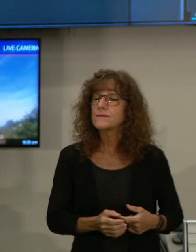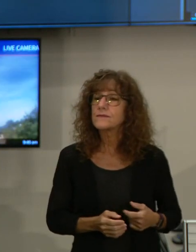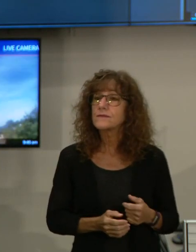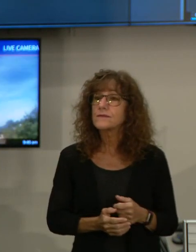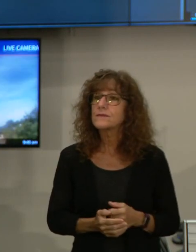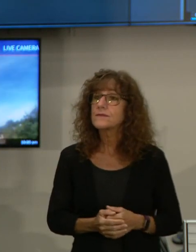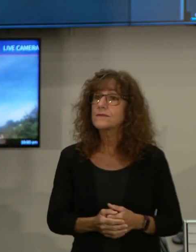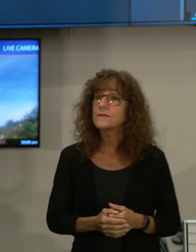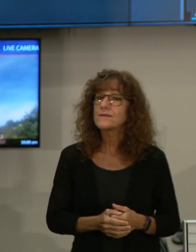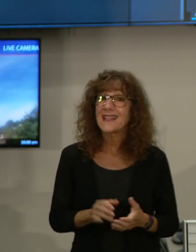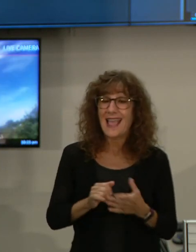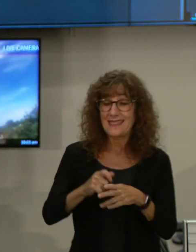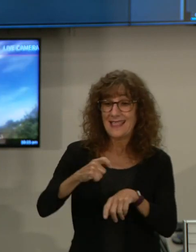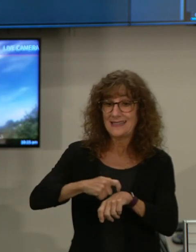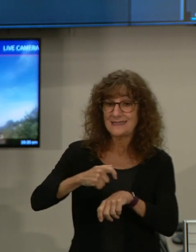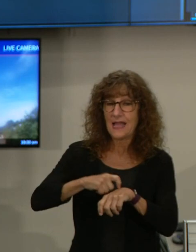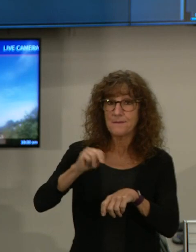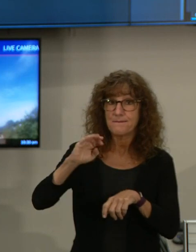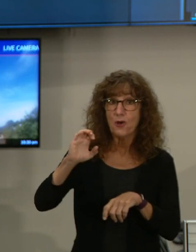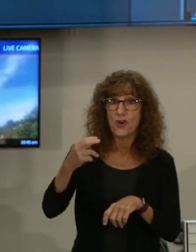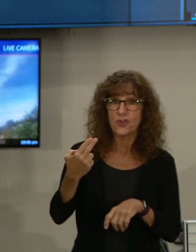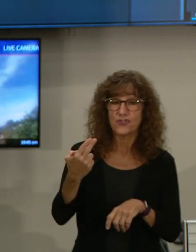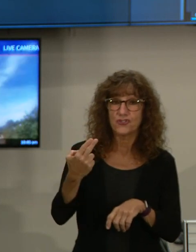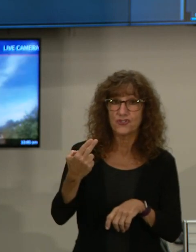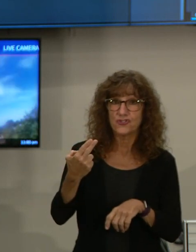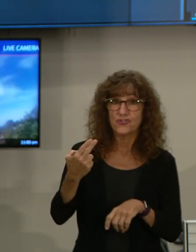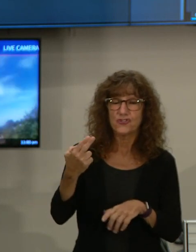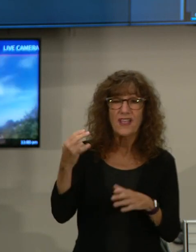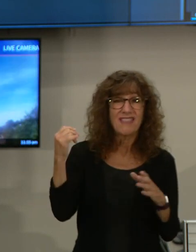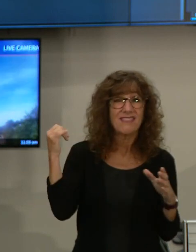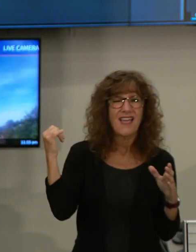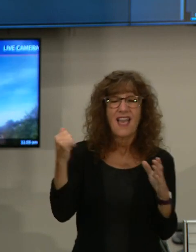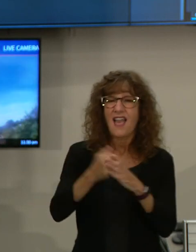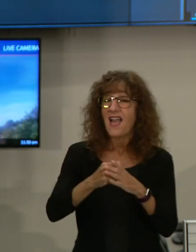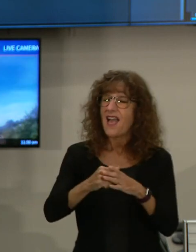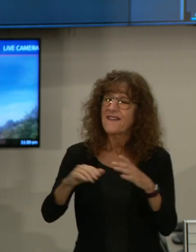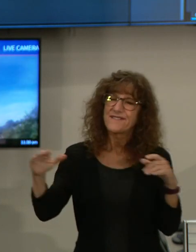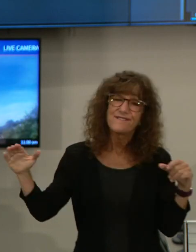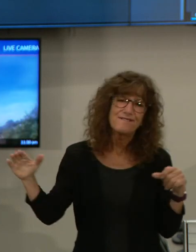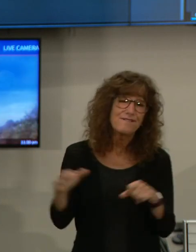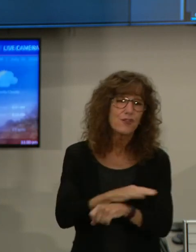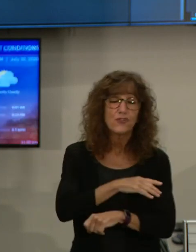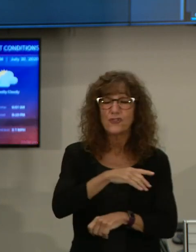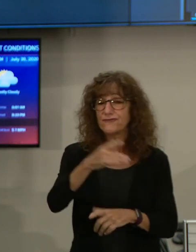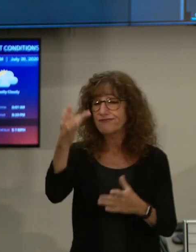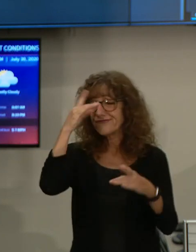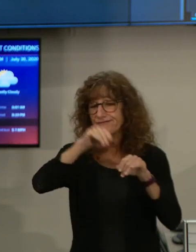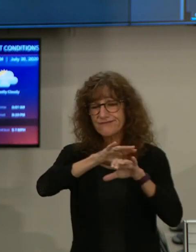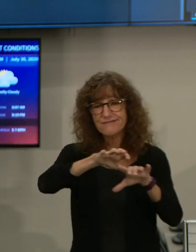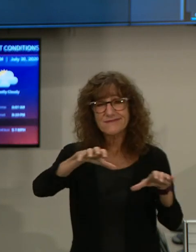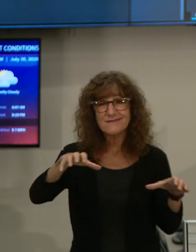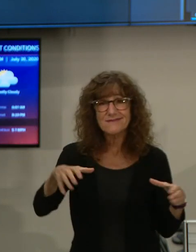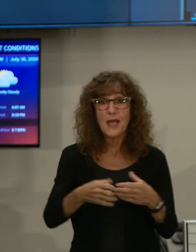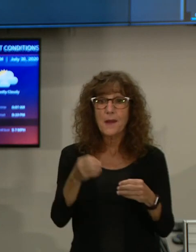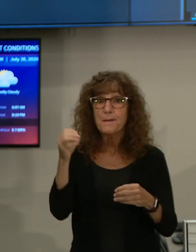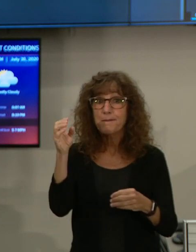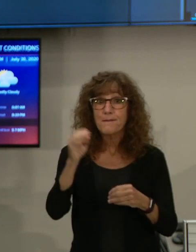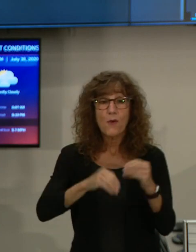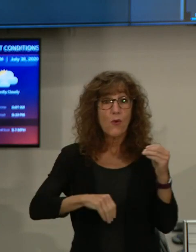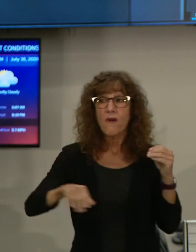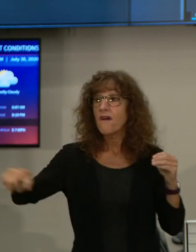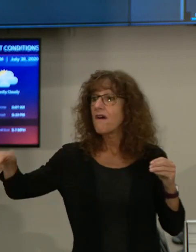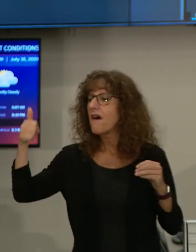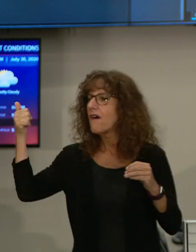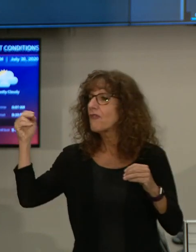There, at the time in March, there was a raging pandemic going on. More than anywhere else in Maryland,